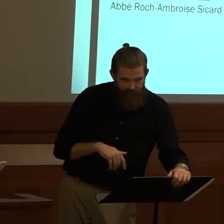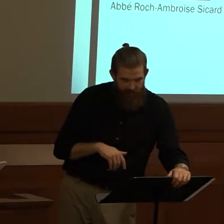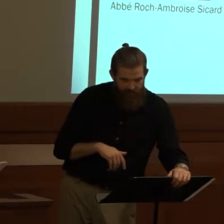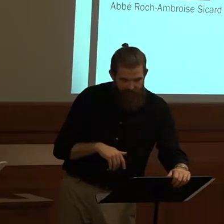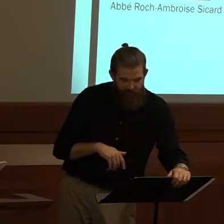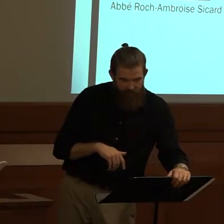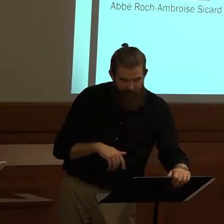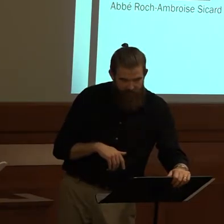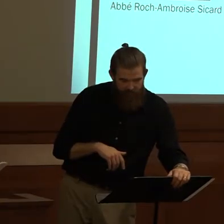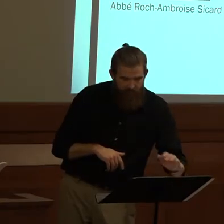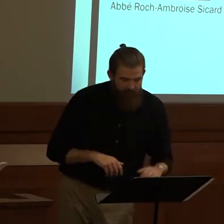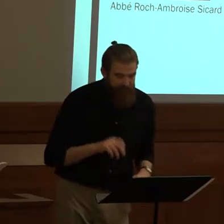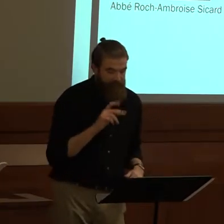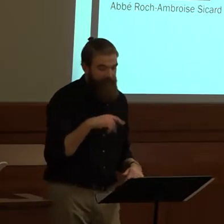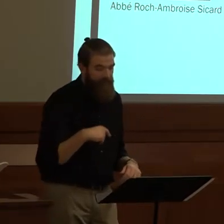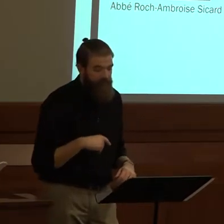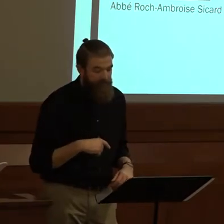worldwide,